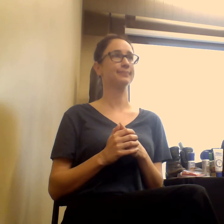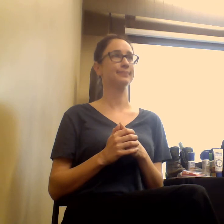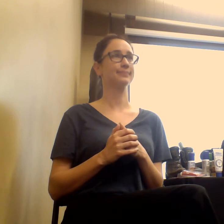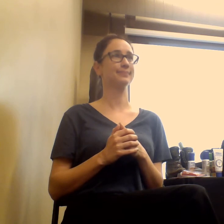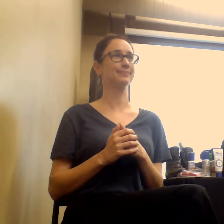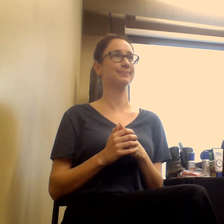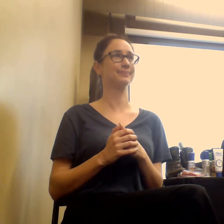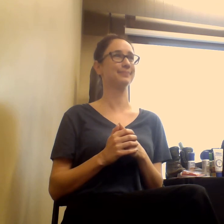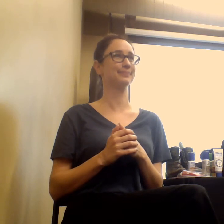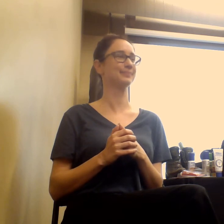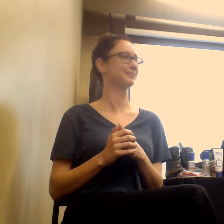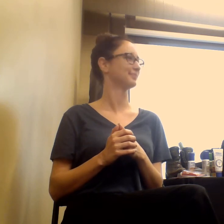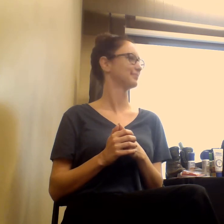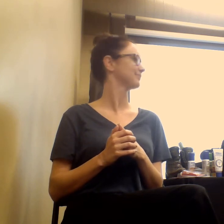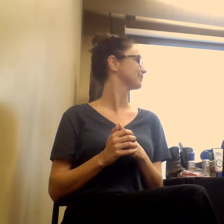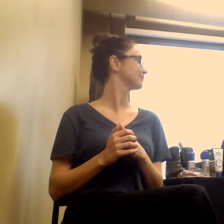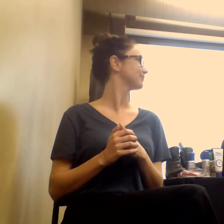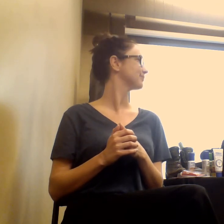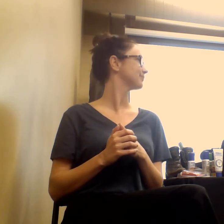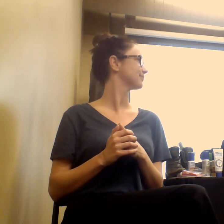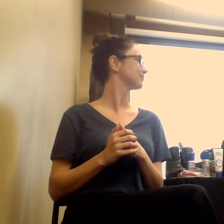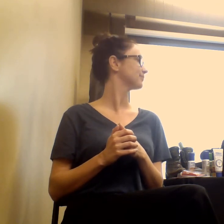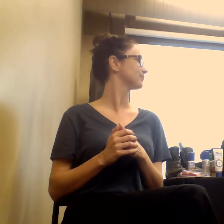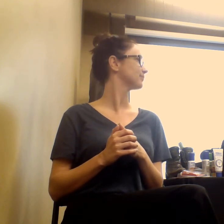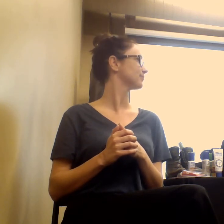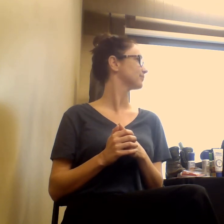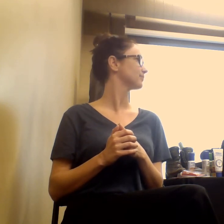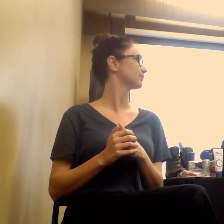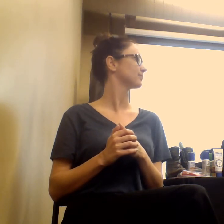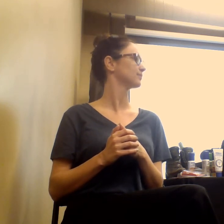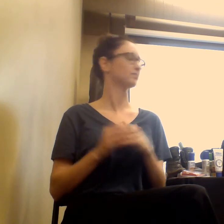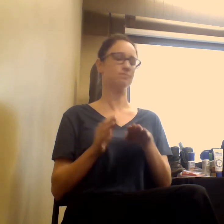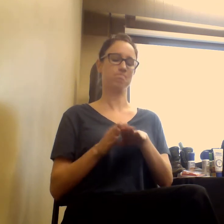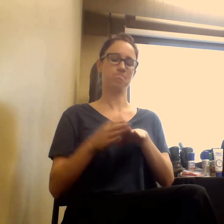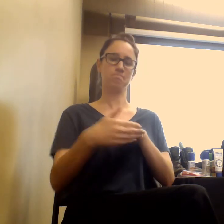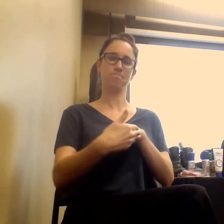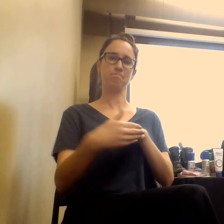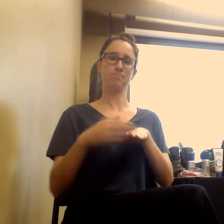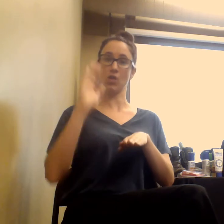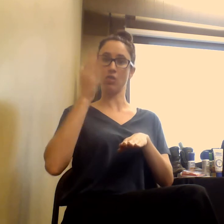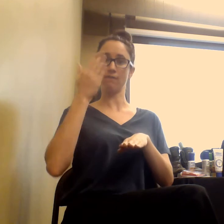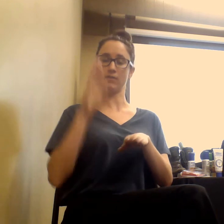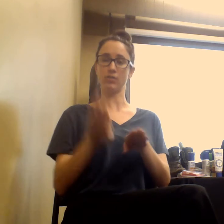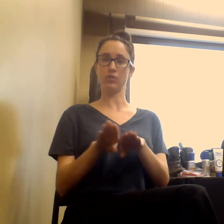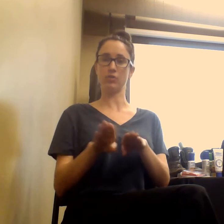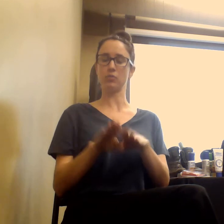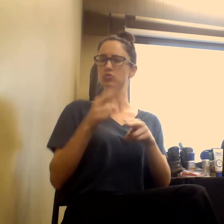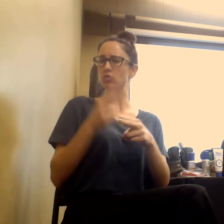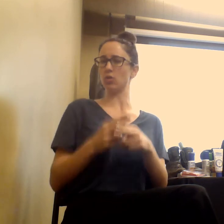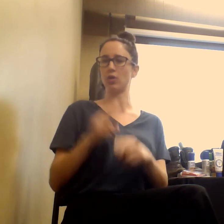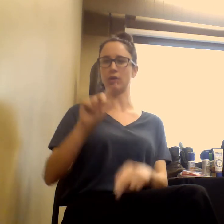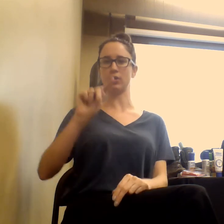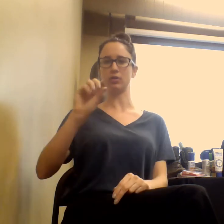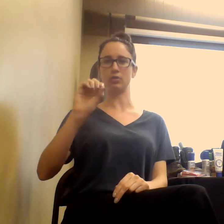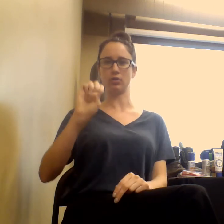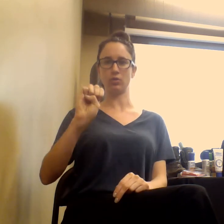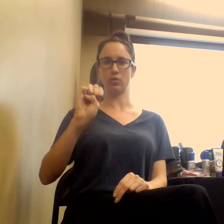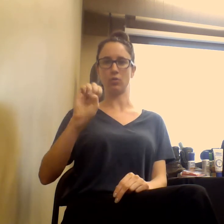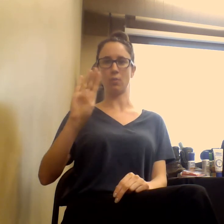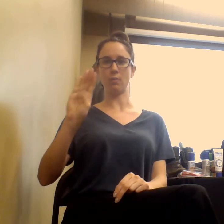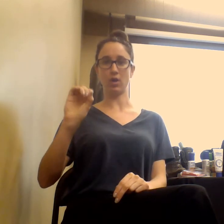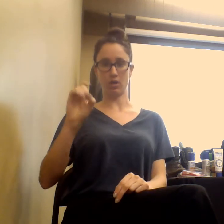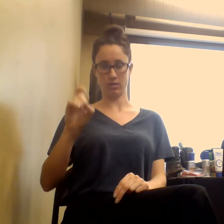so the other thing I wrote down to mention, especially in the toe box, as you're passing those around, it may feel really stiff in